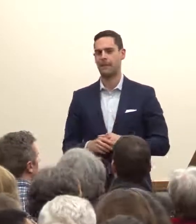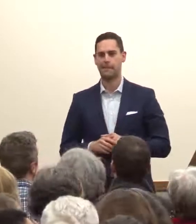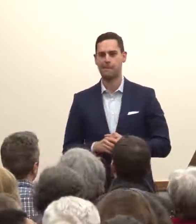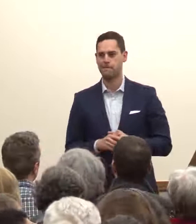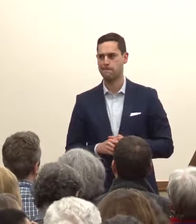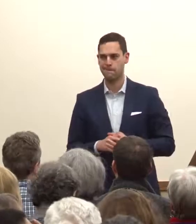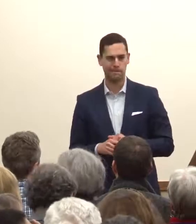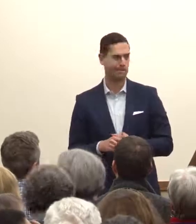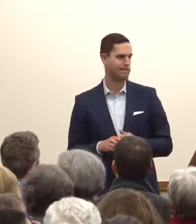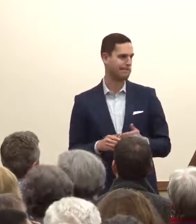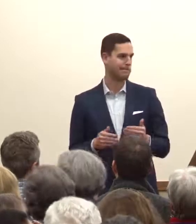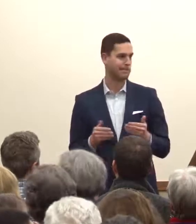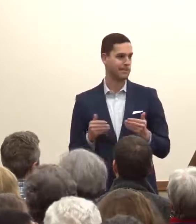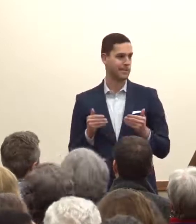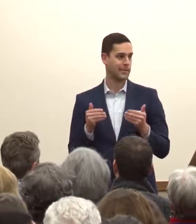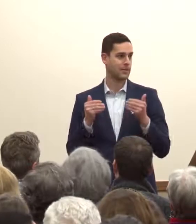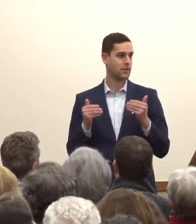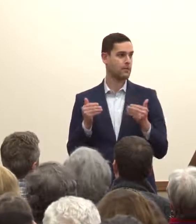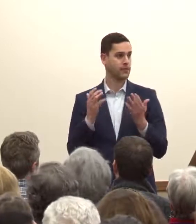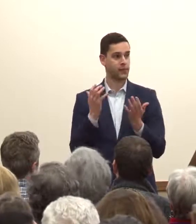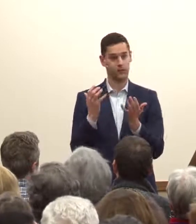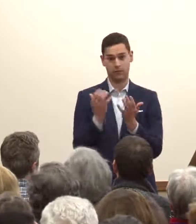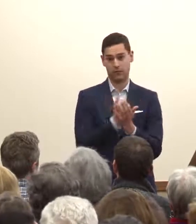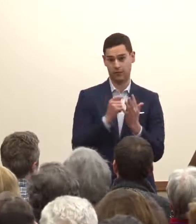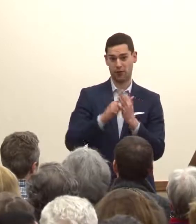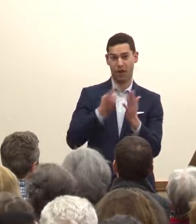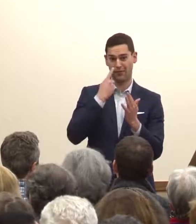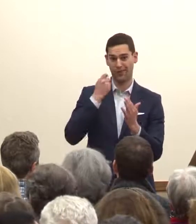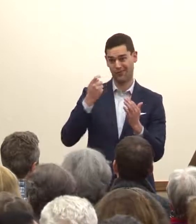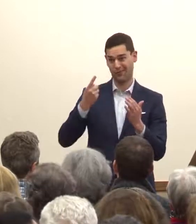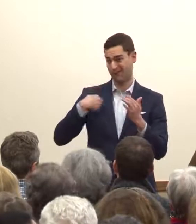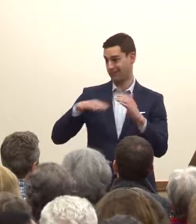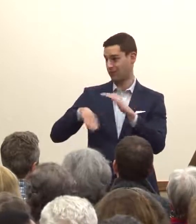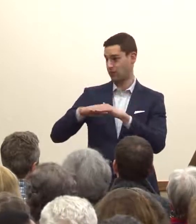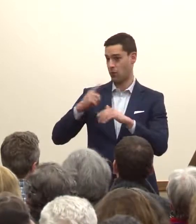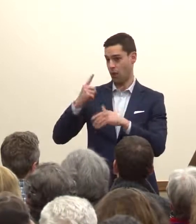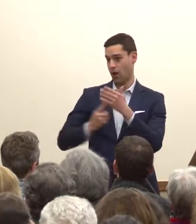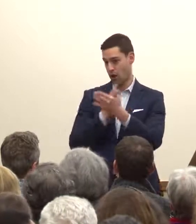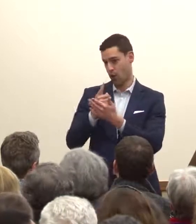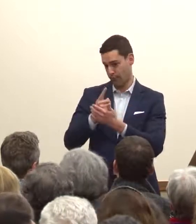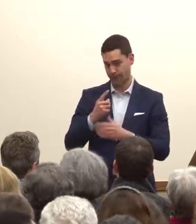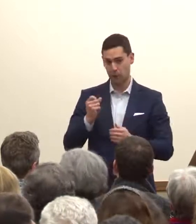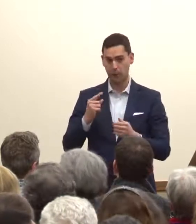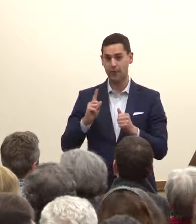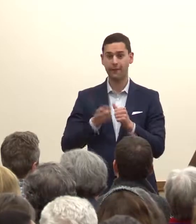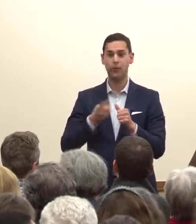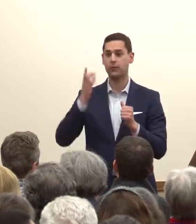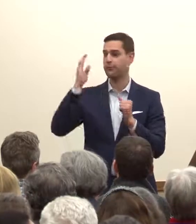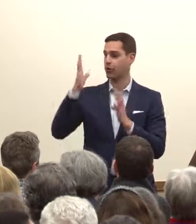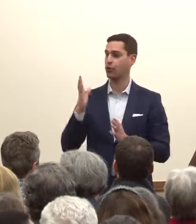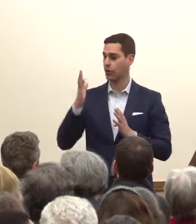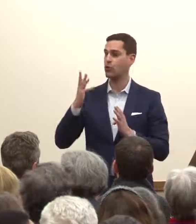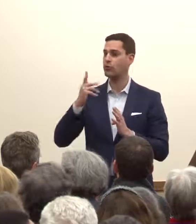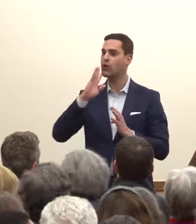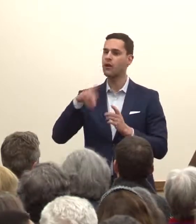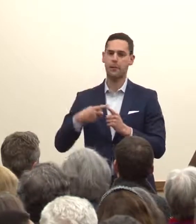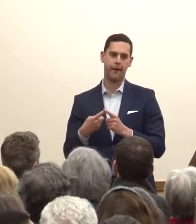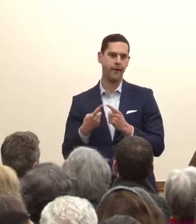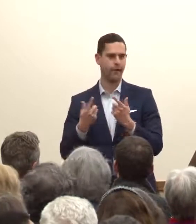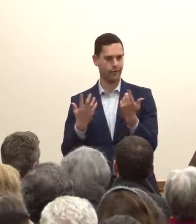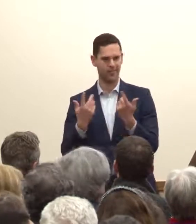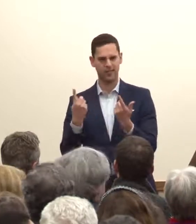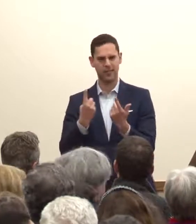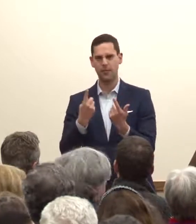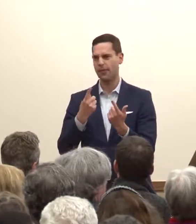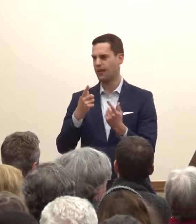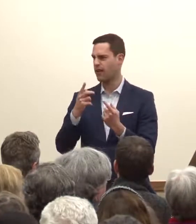Now we're going to start, because we only have this room for an hour. Our first speaker is going to teach us about something that